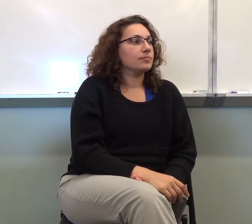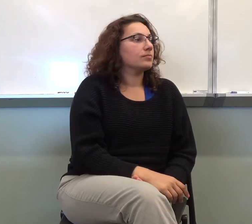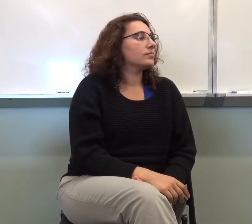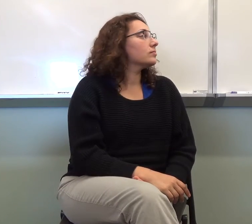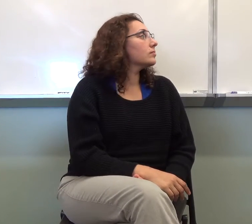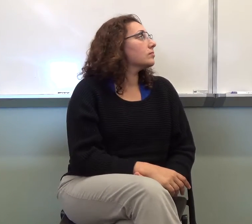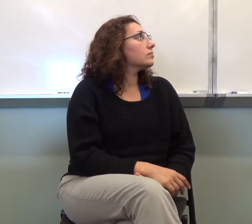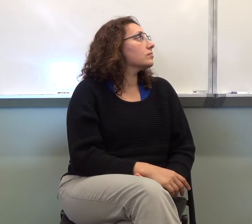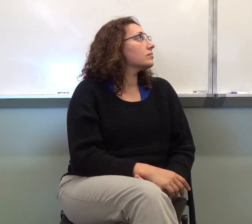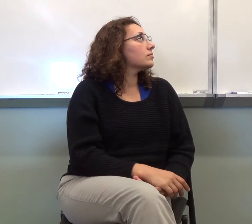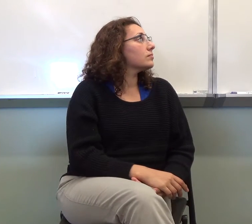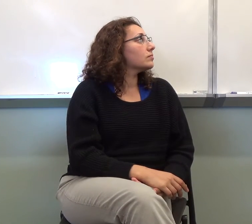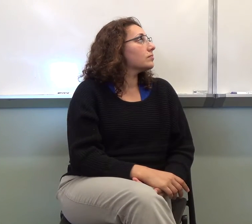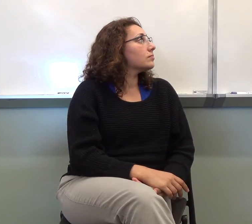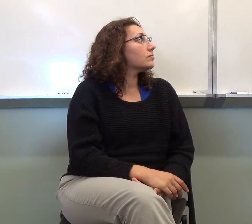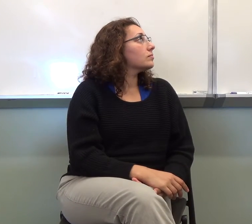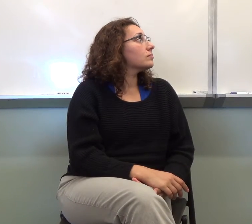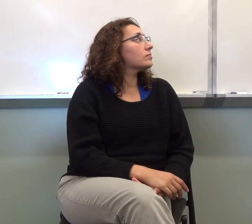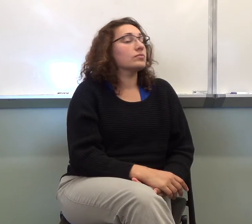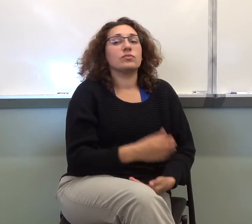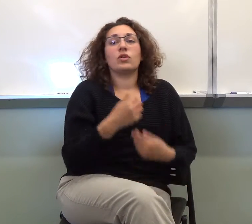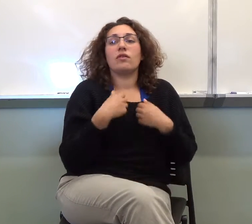Okay, and there's 4 courses.